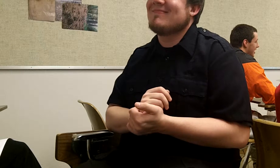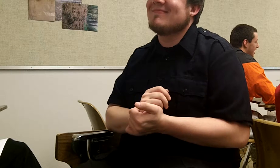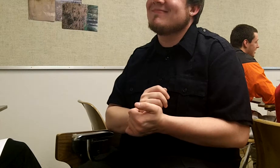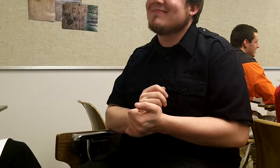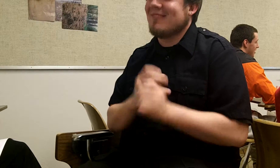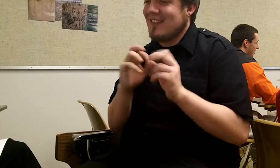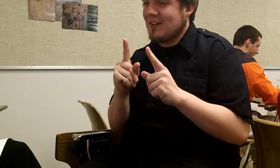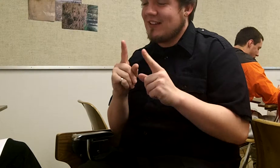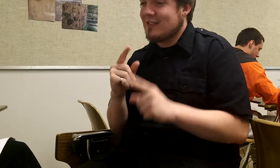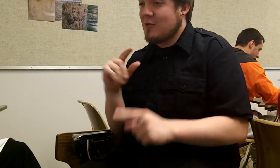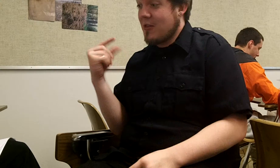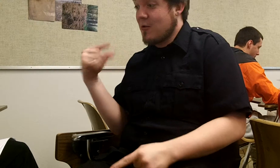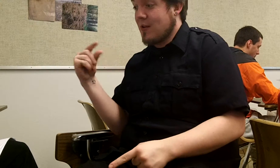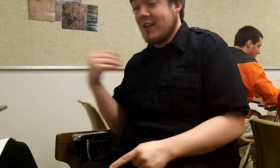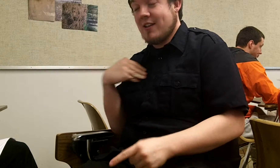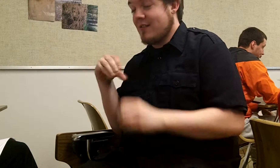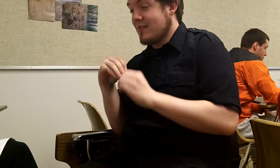Okay, so the green is with no signal.